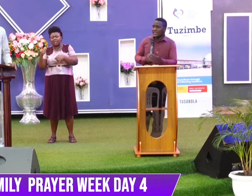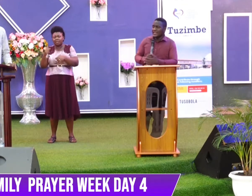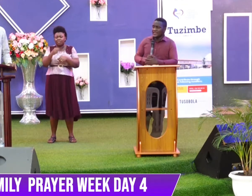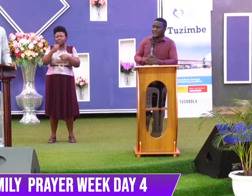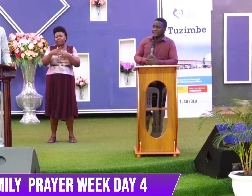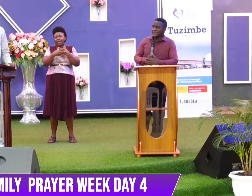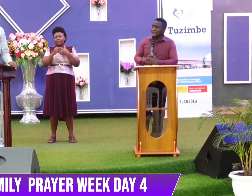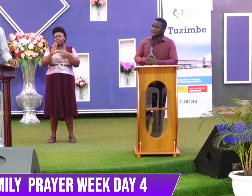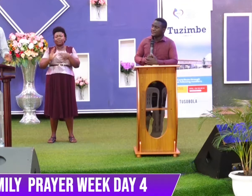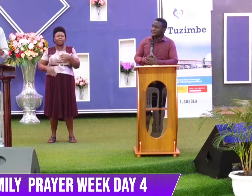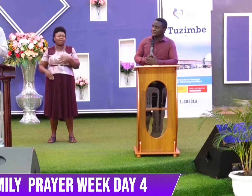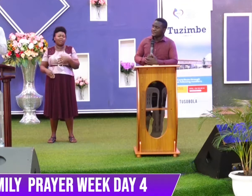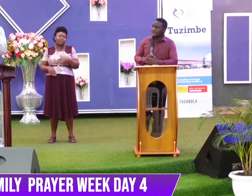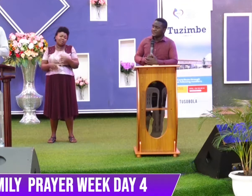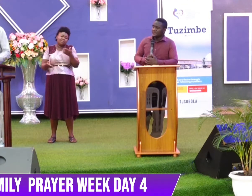can walk like him.